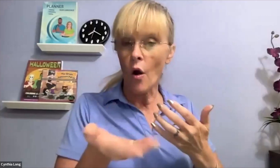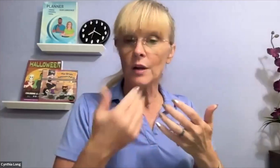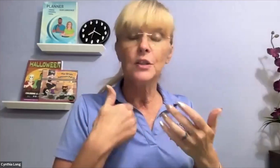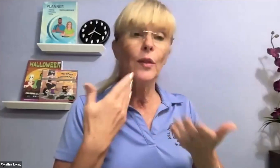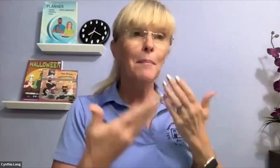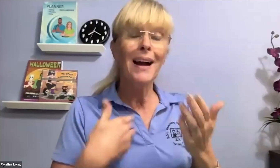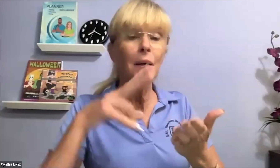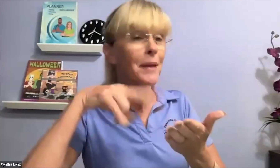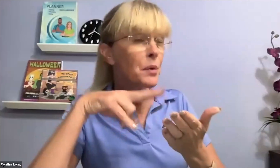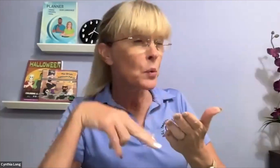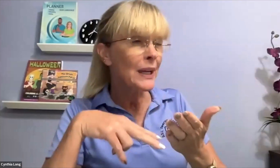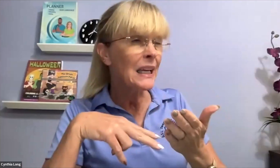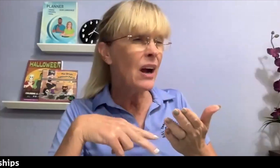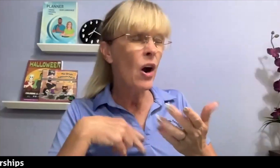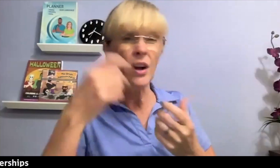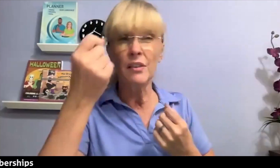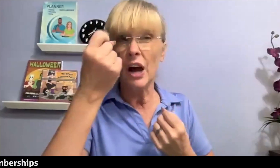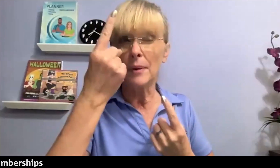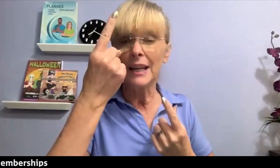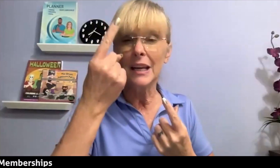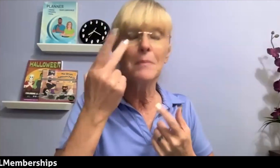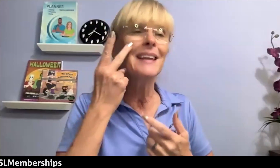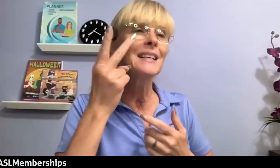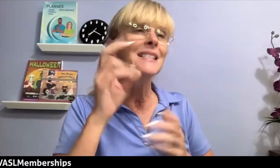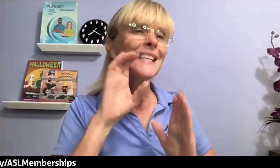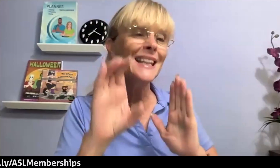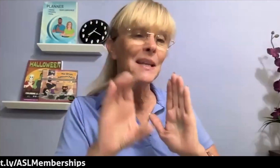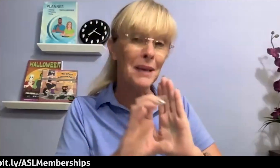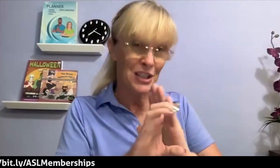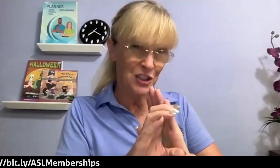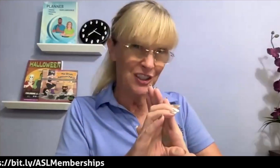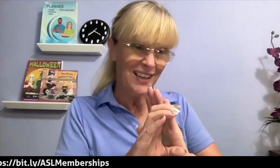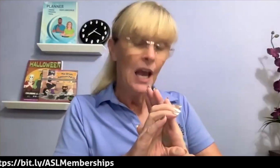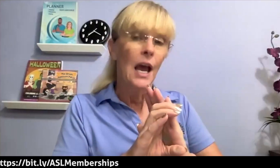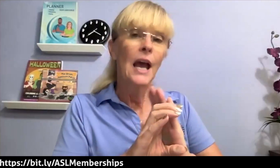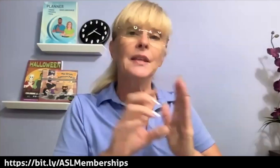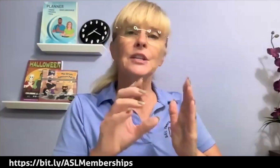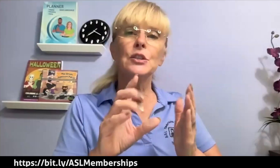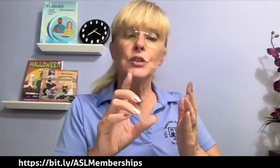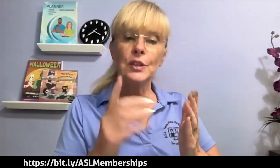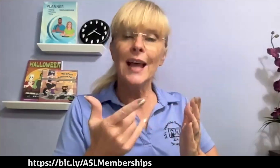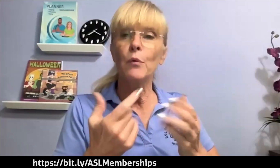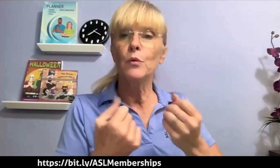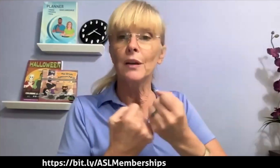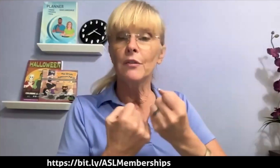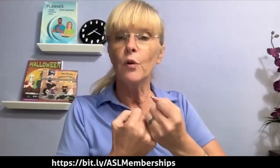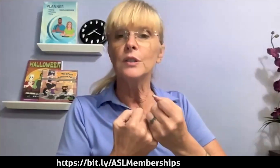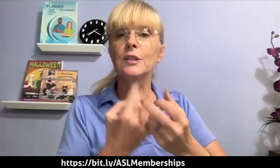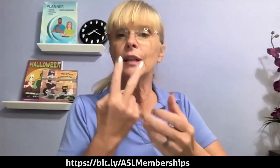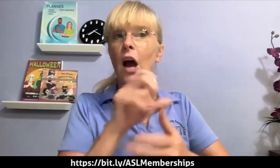are. So they might not be able to read or even comprehend, but they can see the picture. And then that would reinforce the